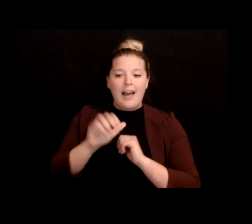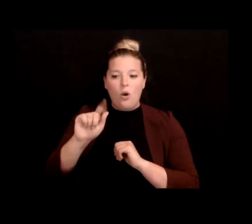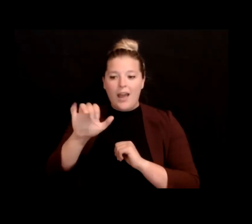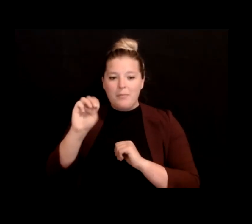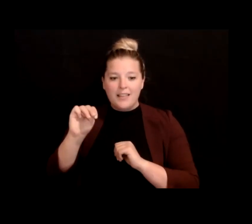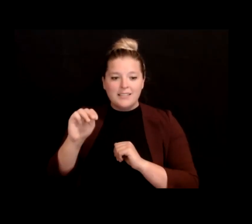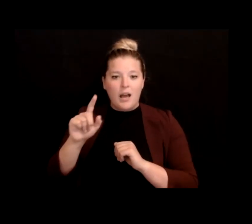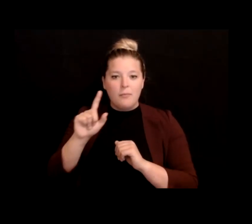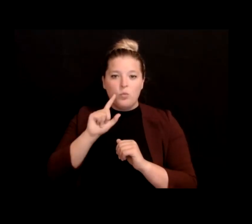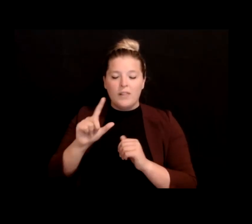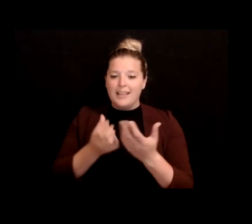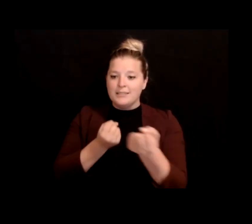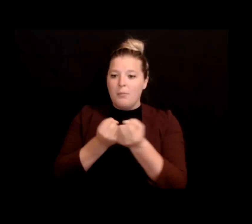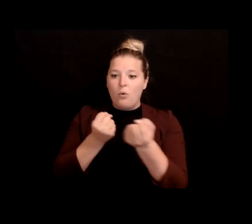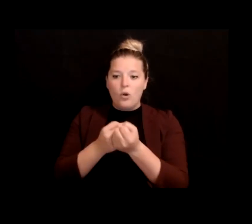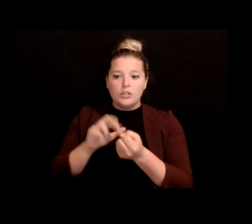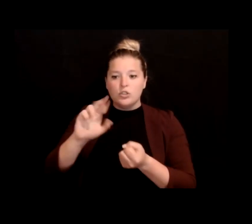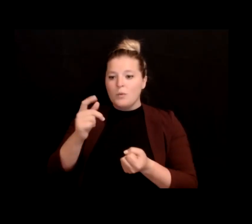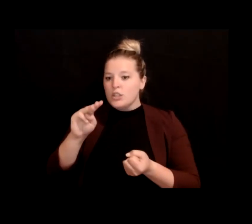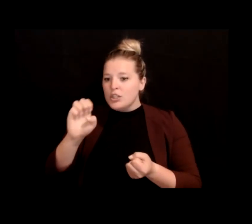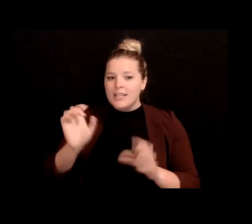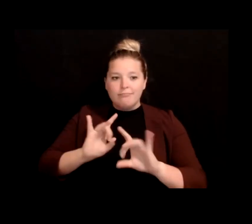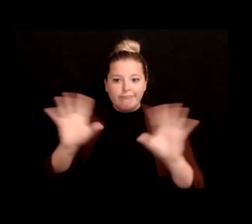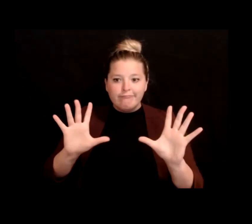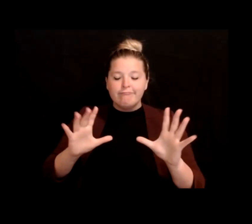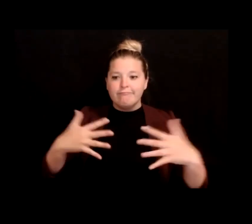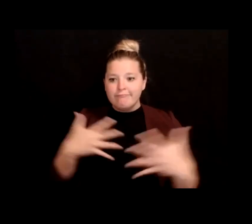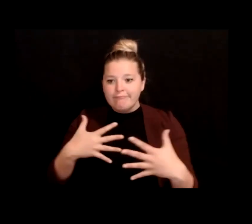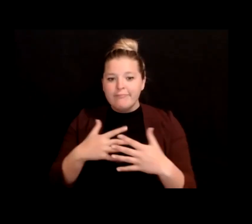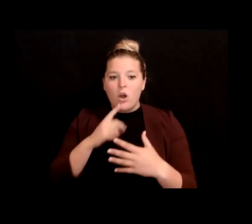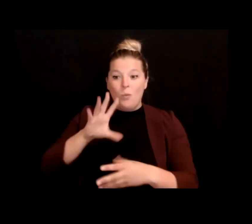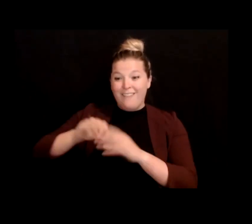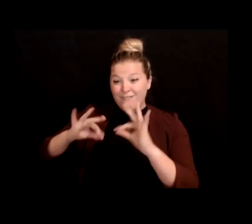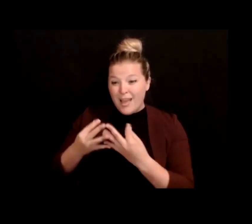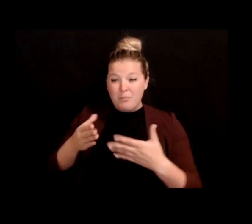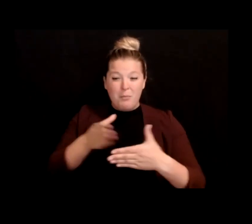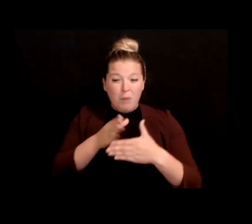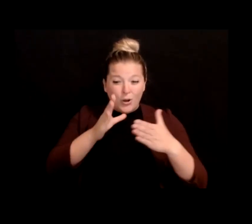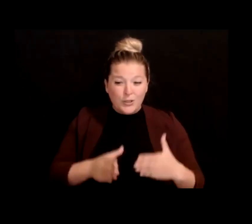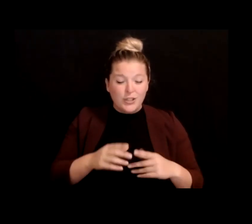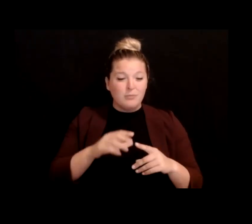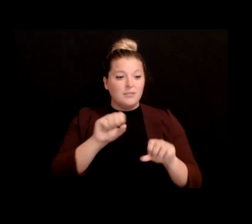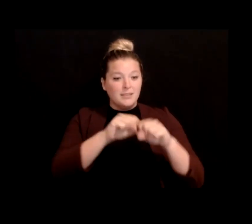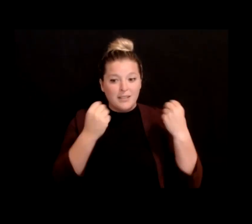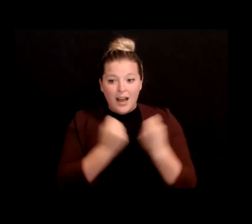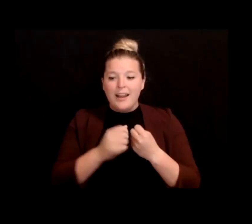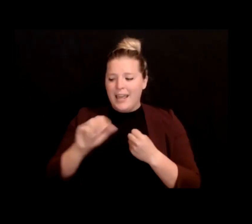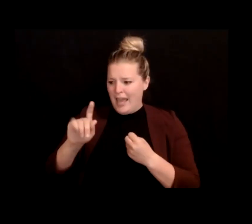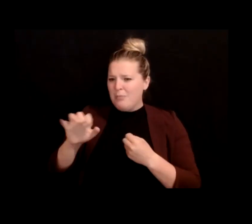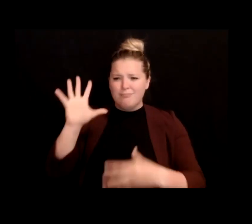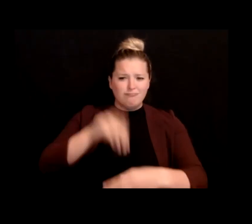upholds regime sexual terror and violence within the family, within partnerships, within society, and because of the